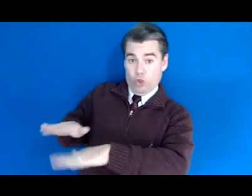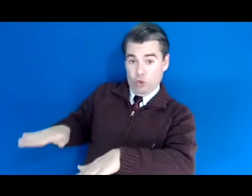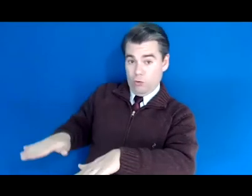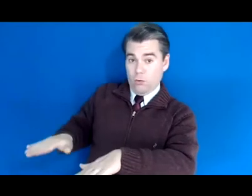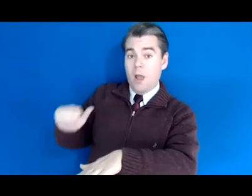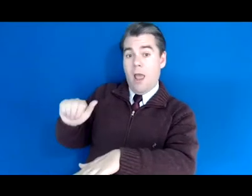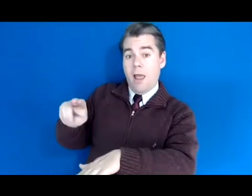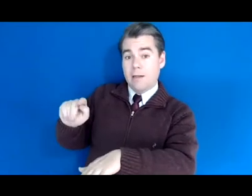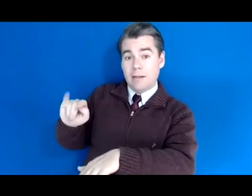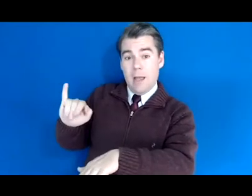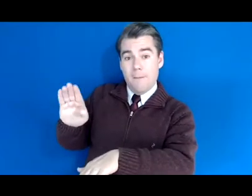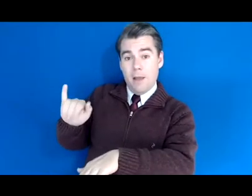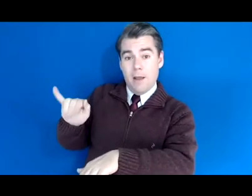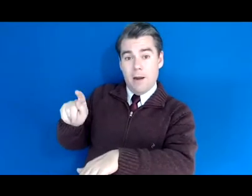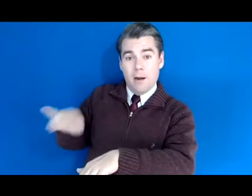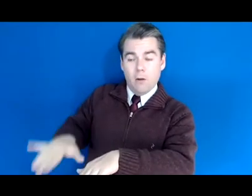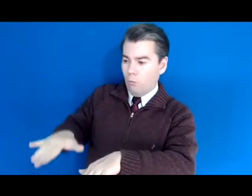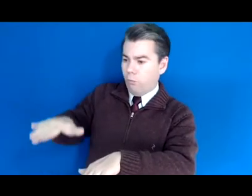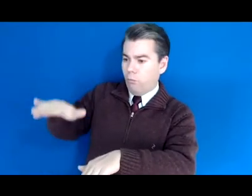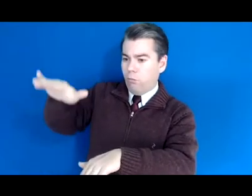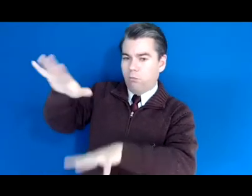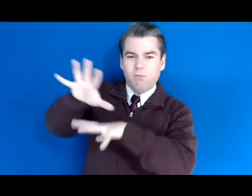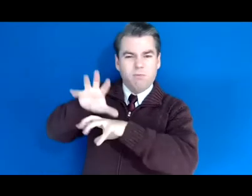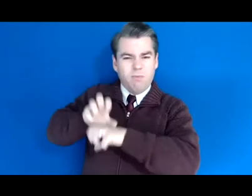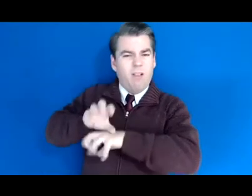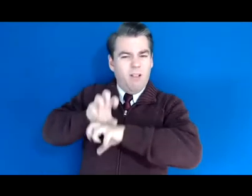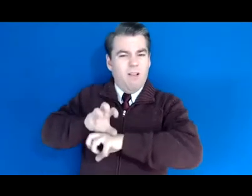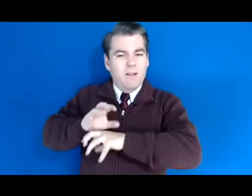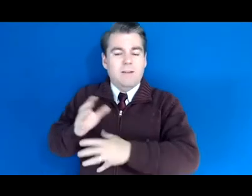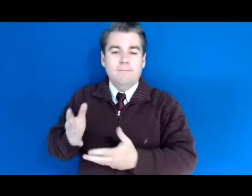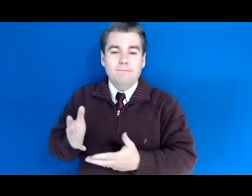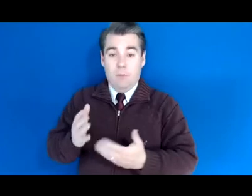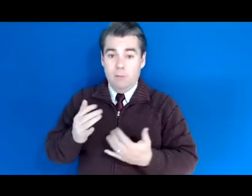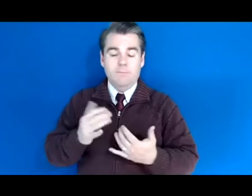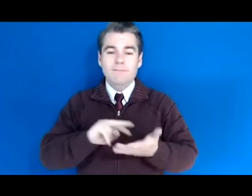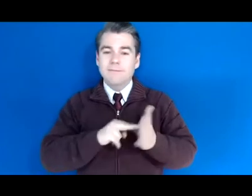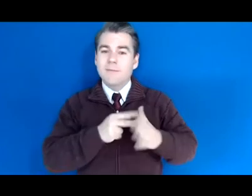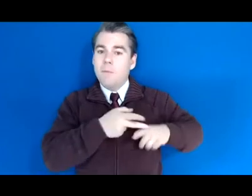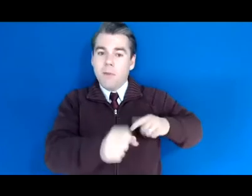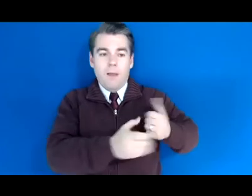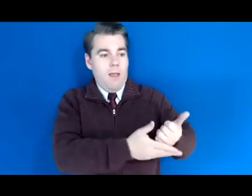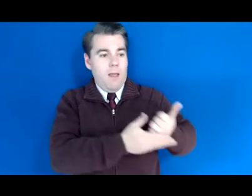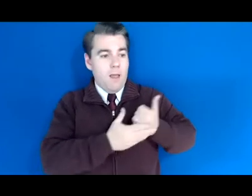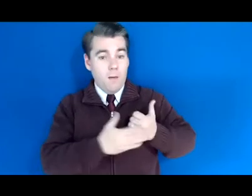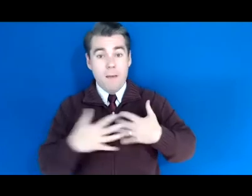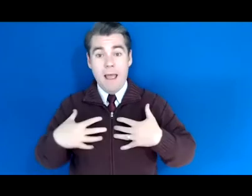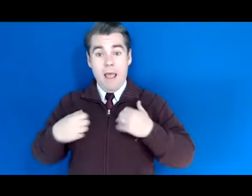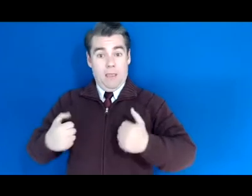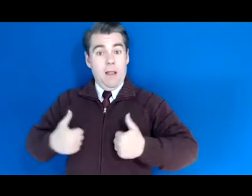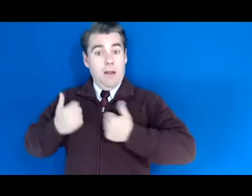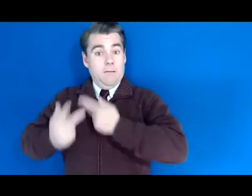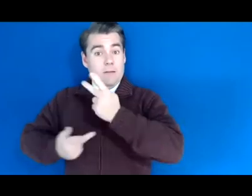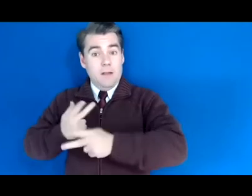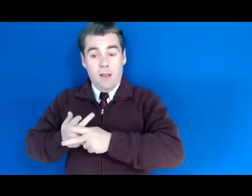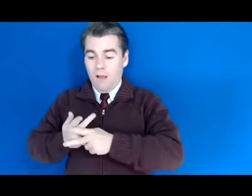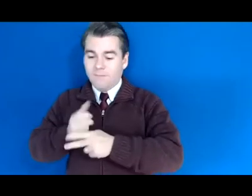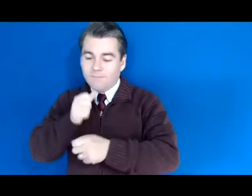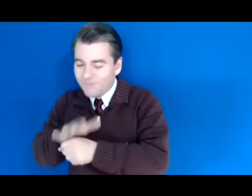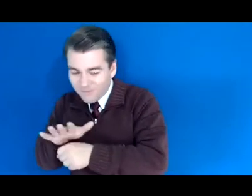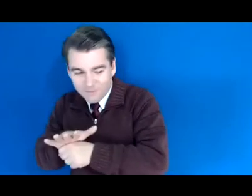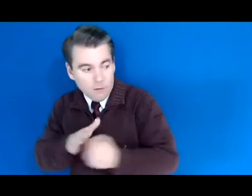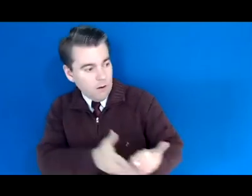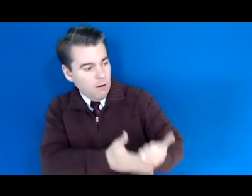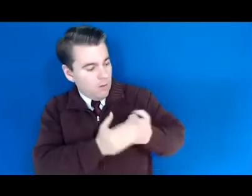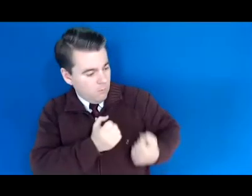for me, Plexus fills in the gaps where my healthy lifestyle falls short. It complements rather than